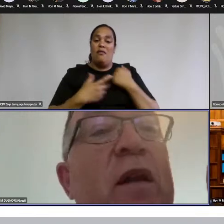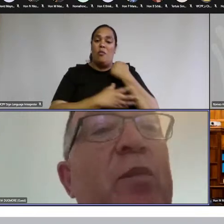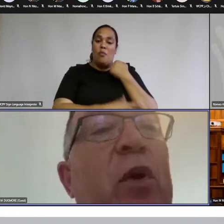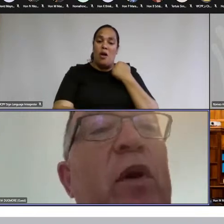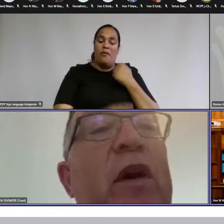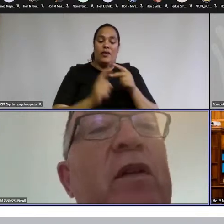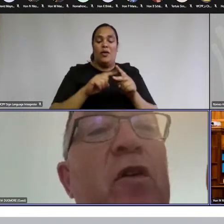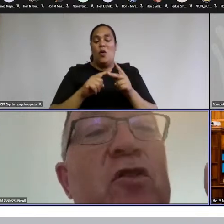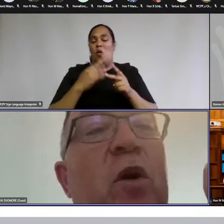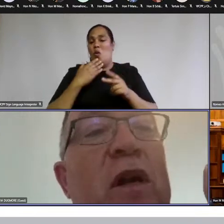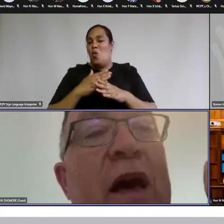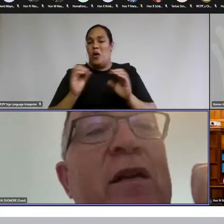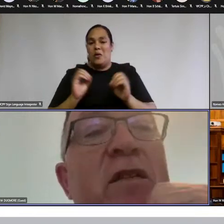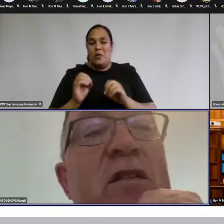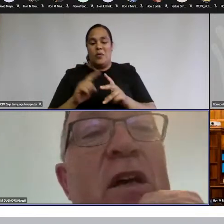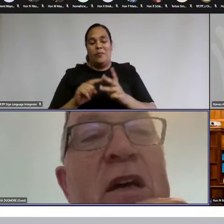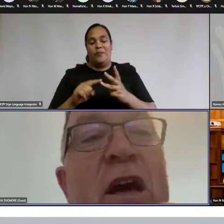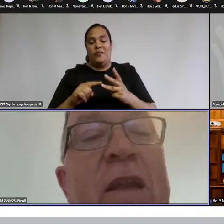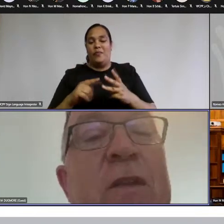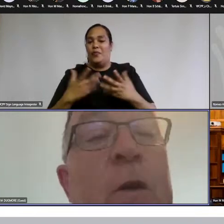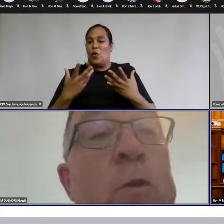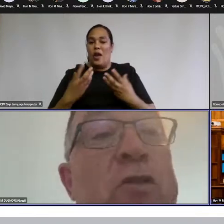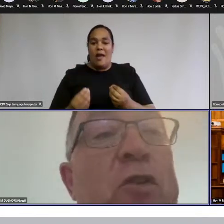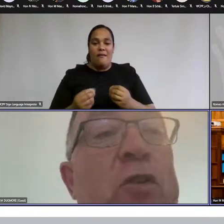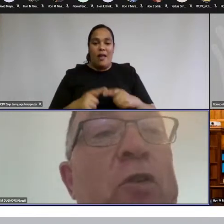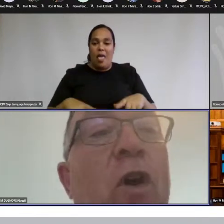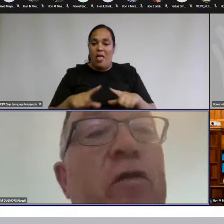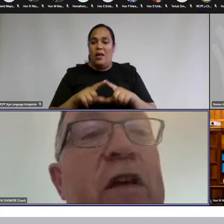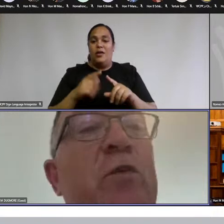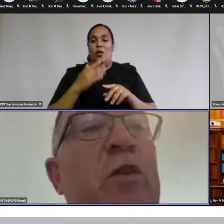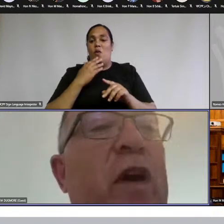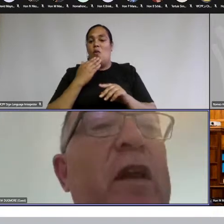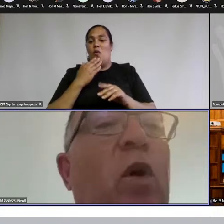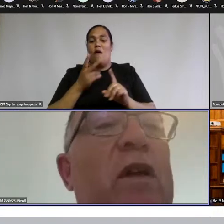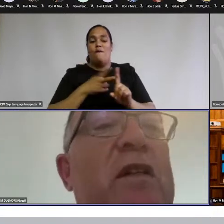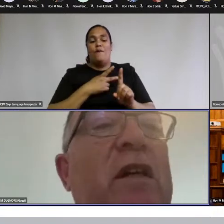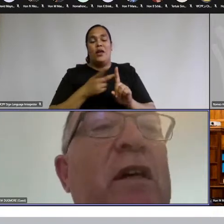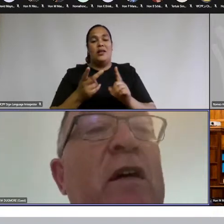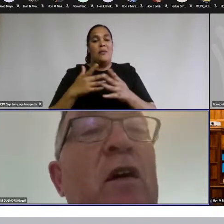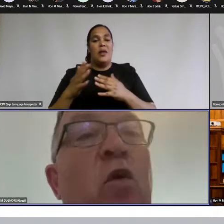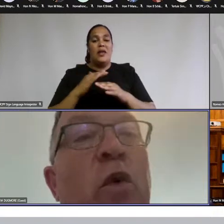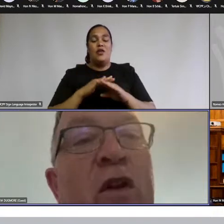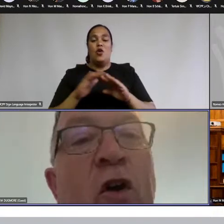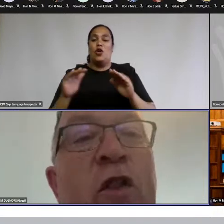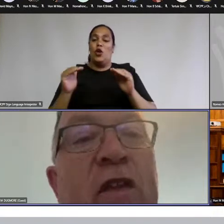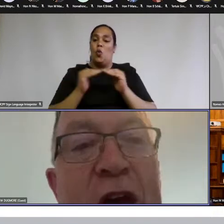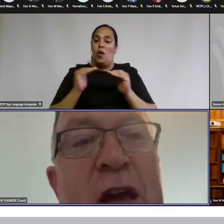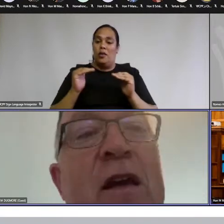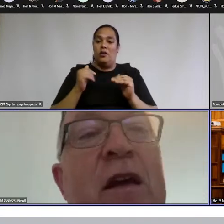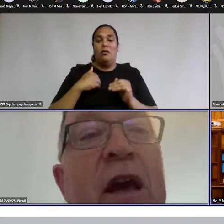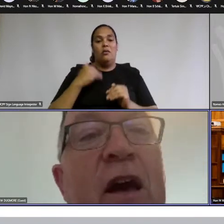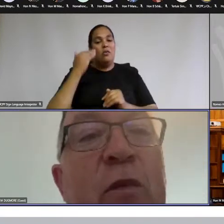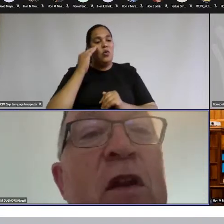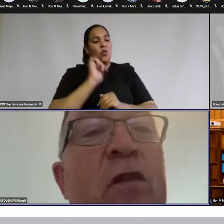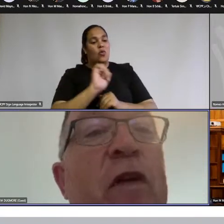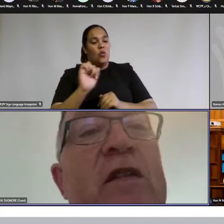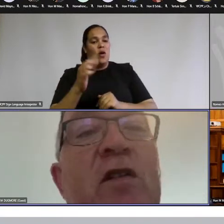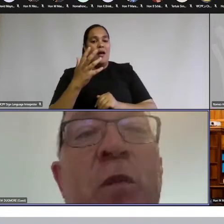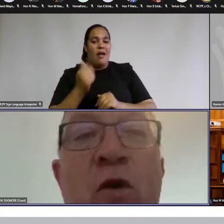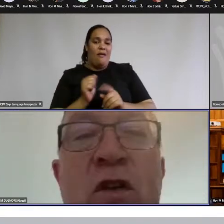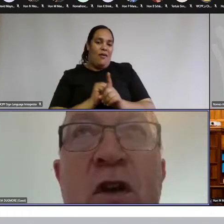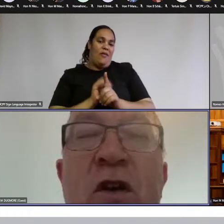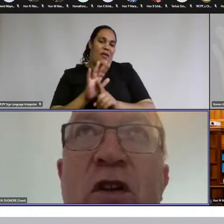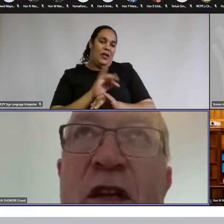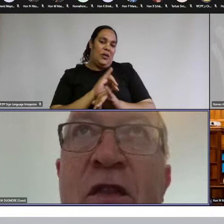those who are unemployed, those who are landless, and those who are victims of inequality, we know that they have been